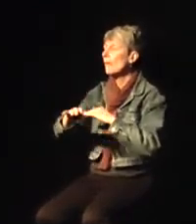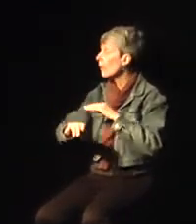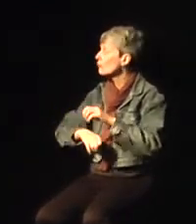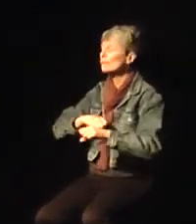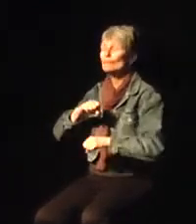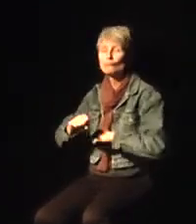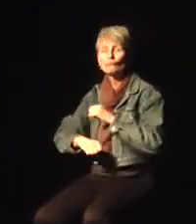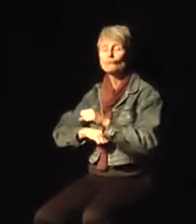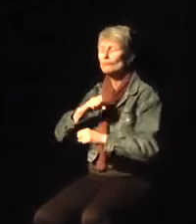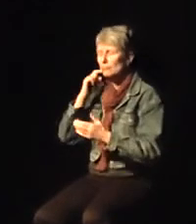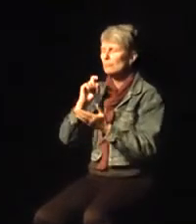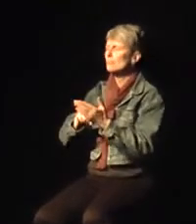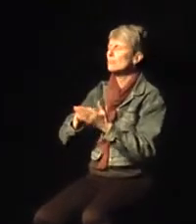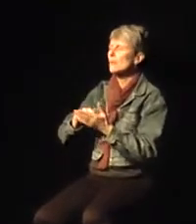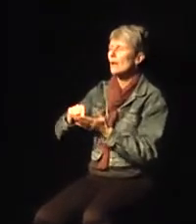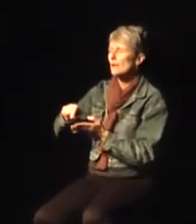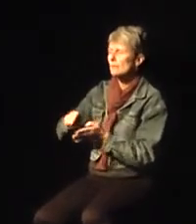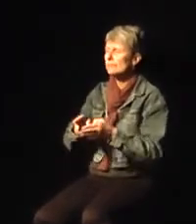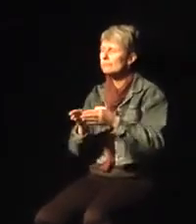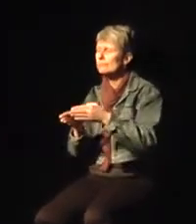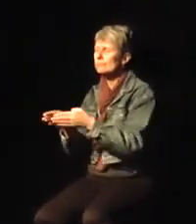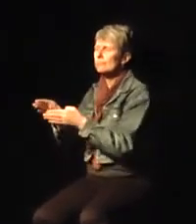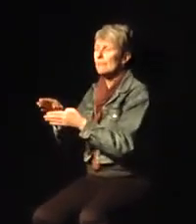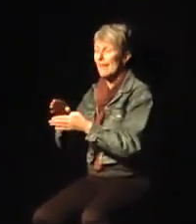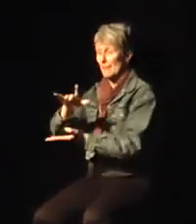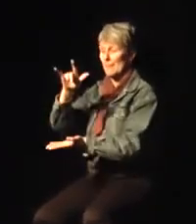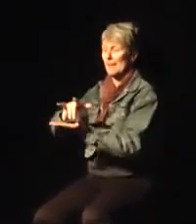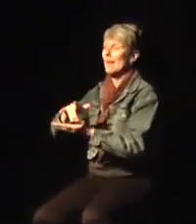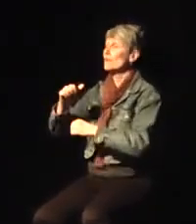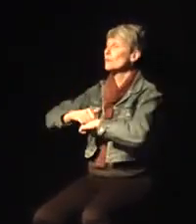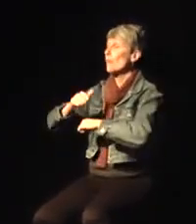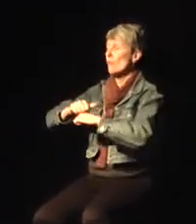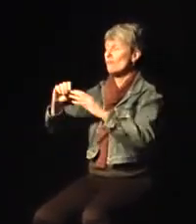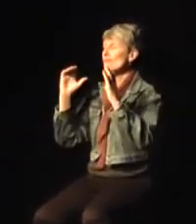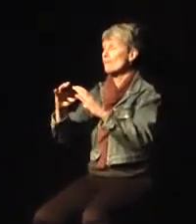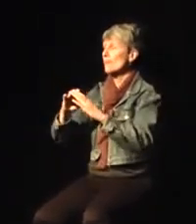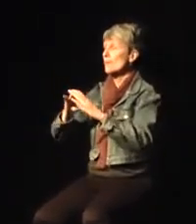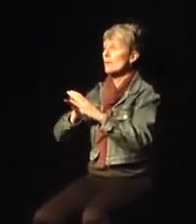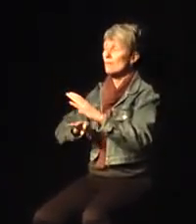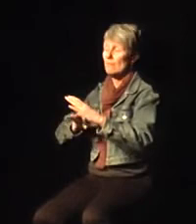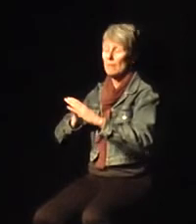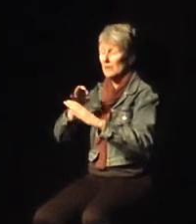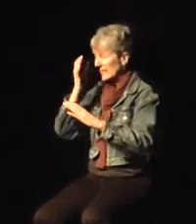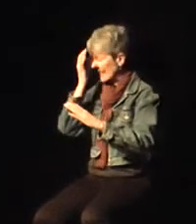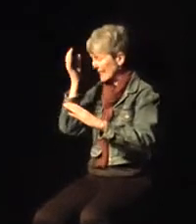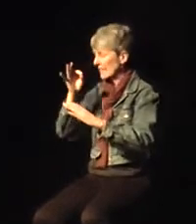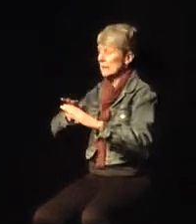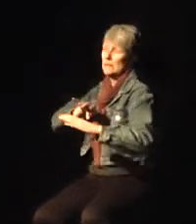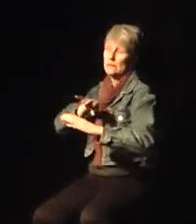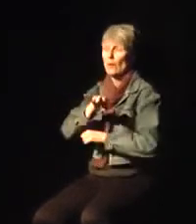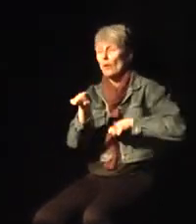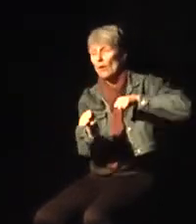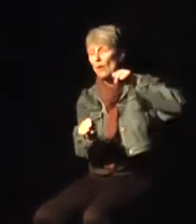come upon a trail, and I run into a large stone embedded in that trail. And funny enough, I almost lose control of the bike. I